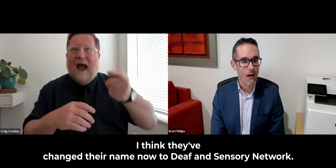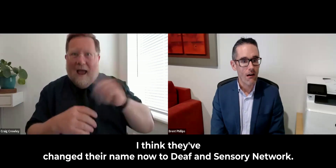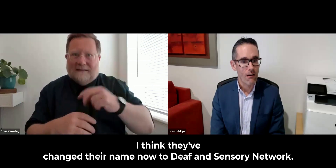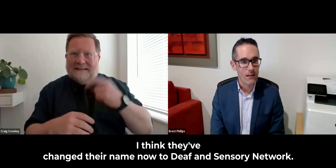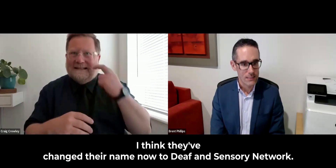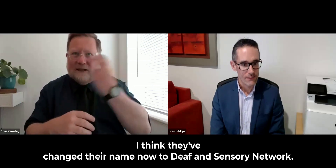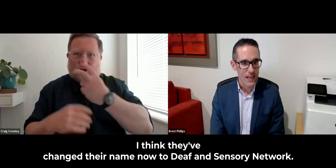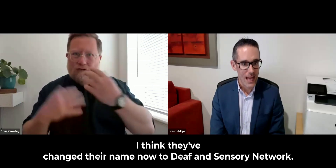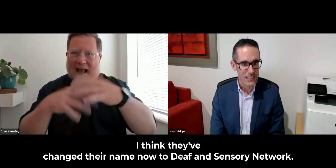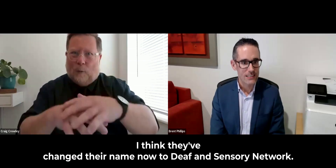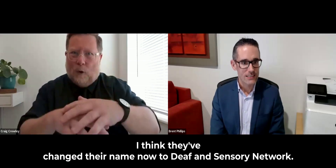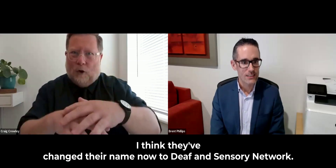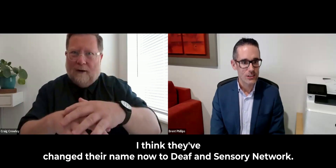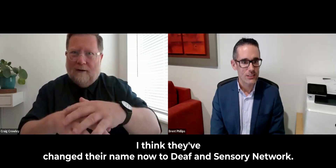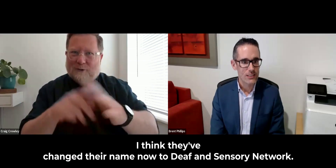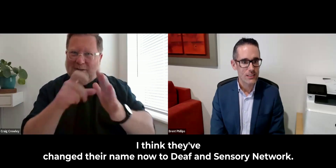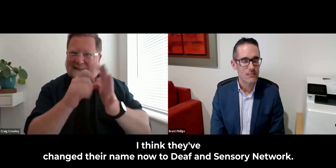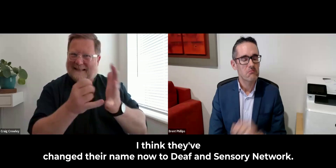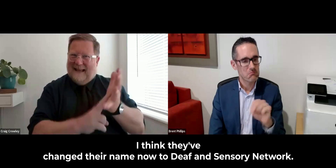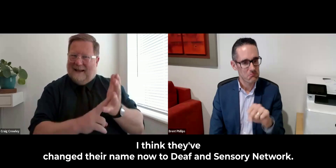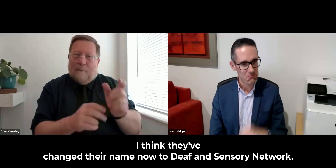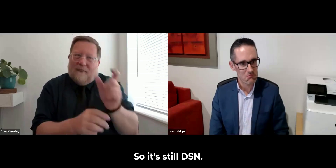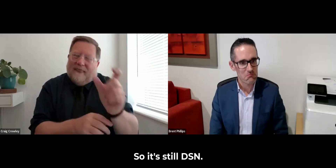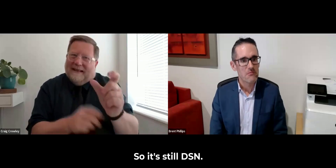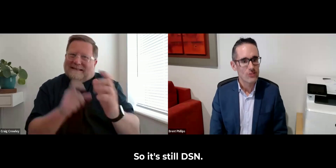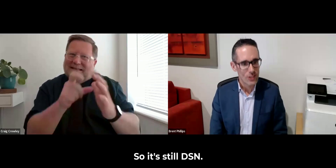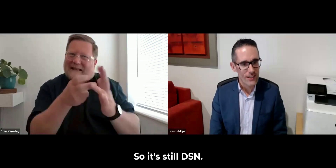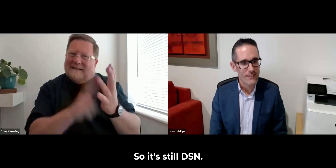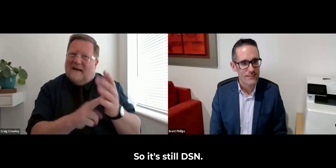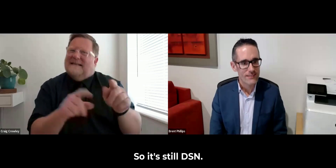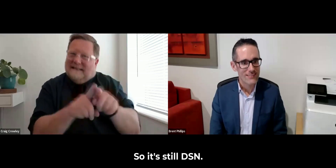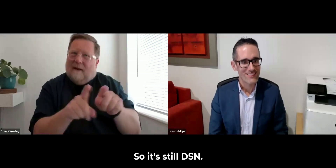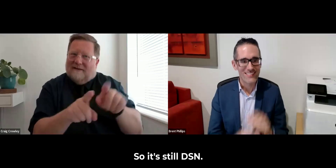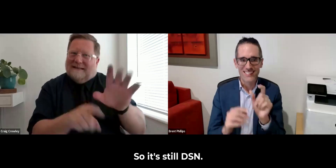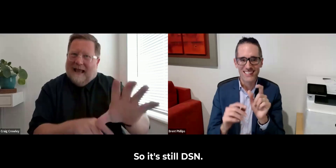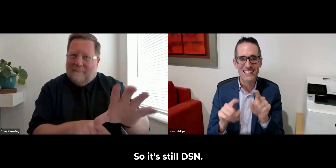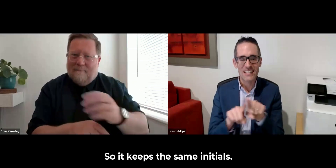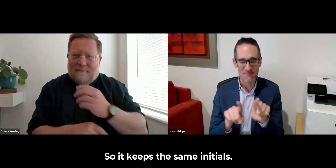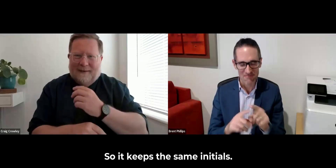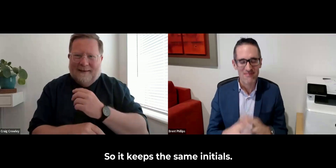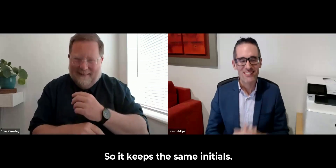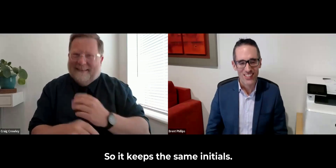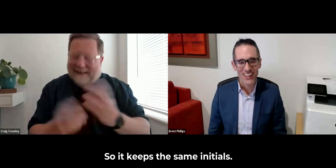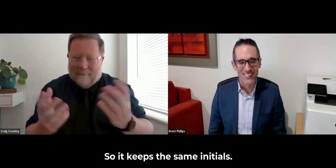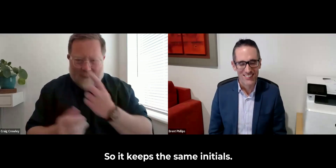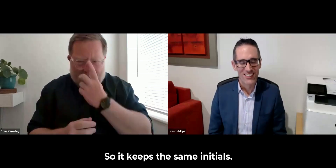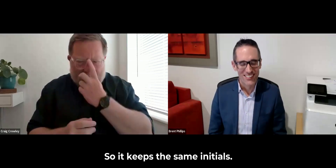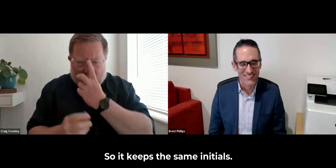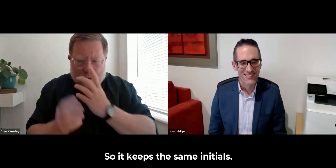Sensory, Deaf and Sensory Network. So it's still DSN. So it keeps the same